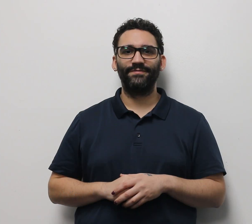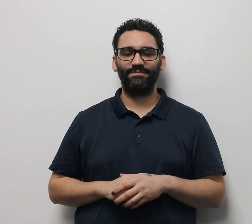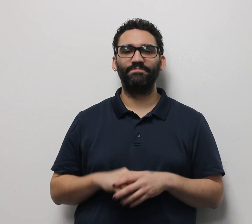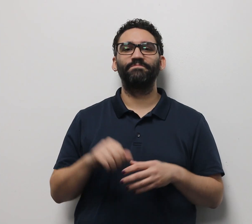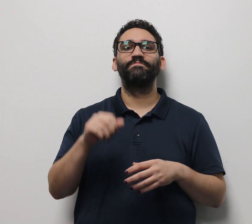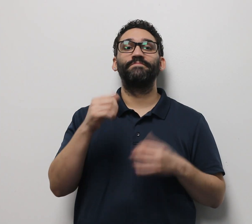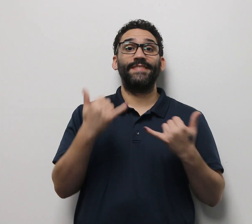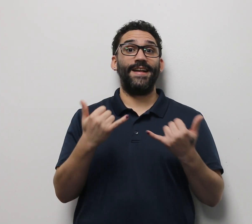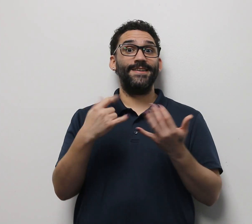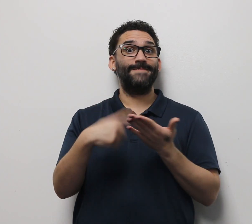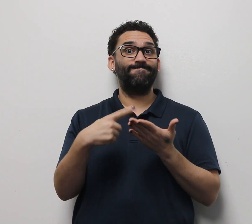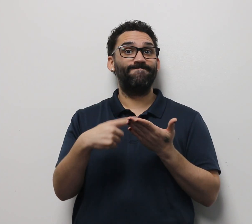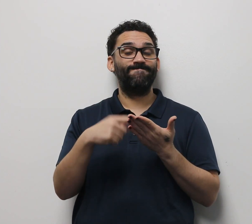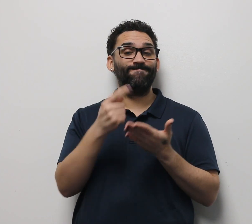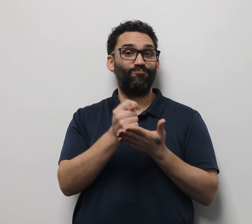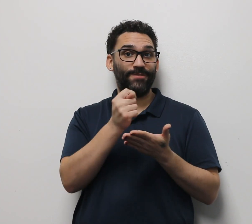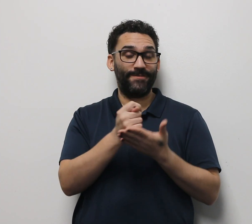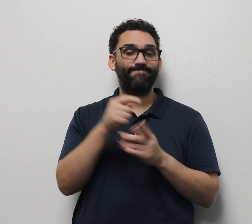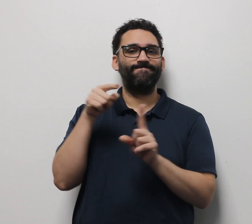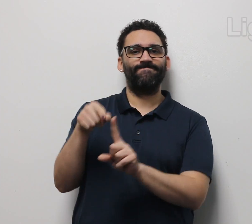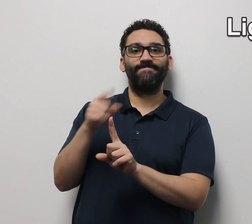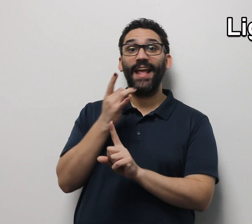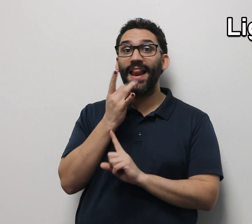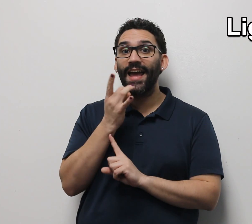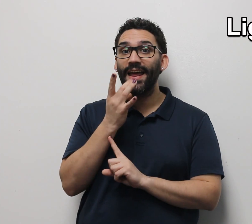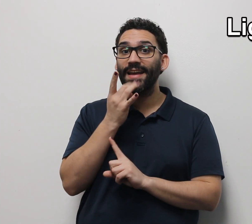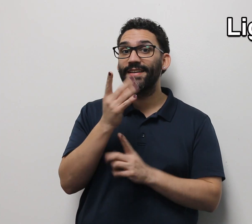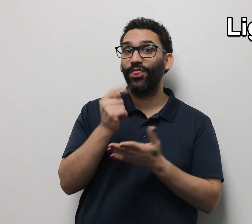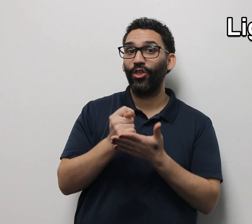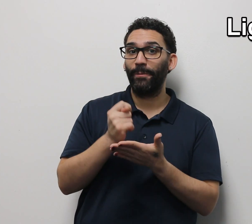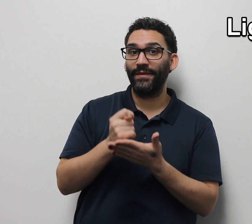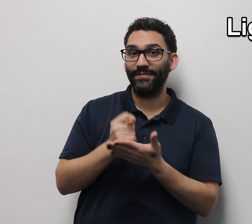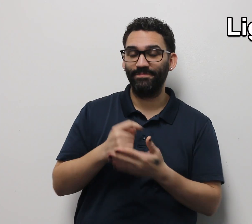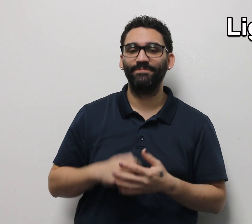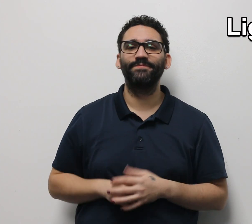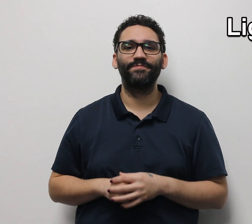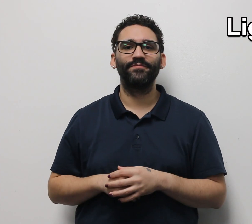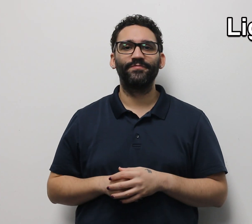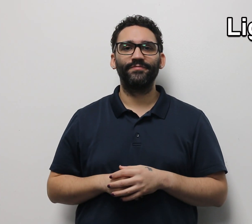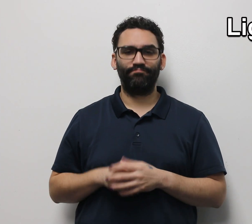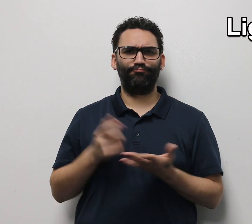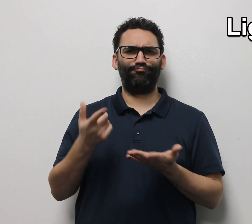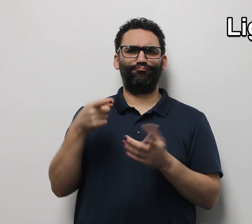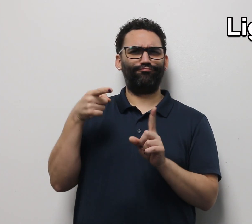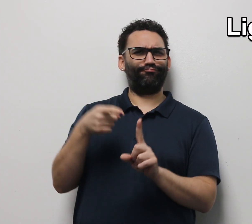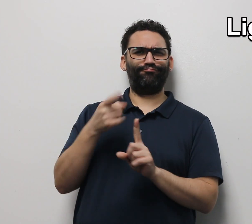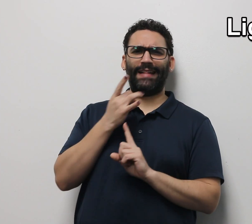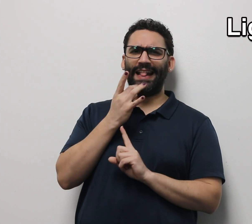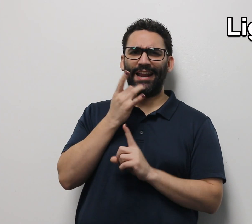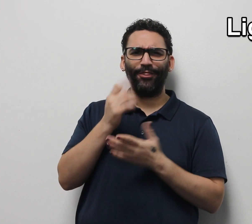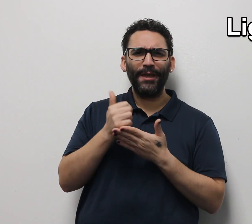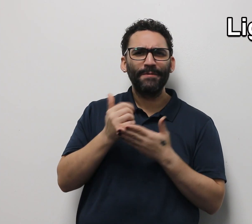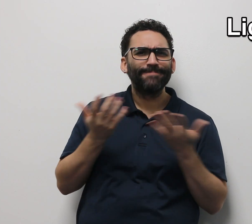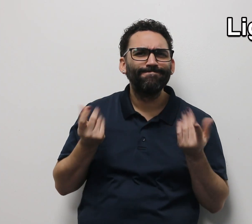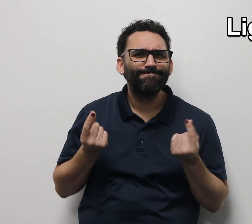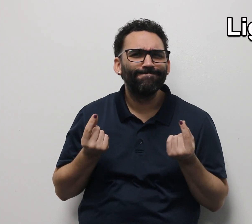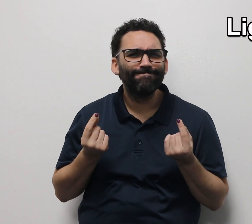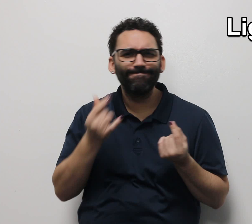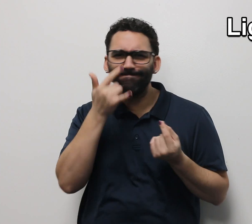Now we're going to discuss different treatments, starting with light therapy. Light therapy might be a new concept to you, so I'm going to go ahead and